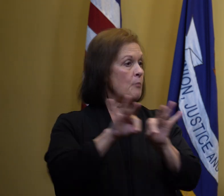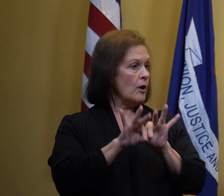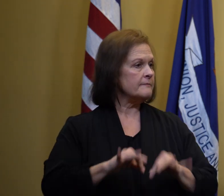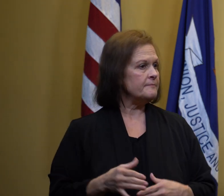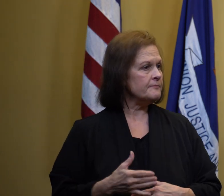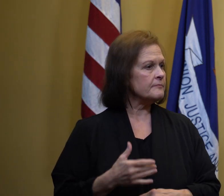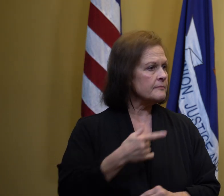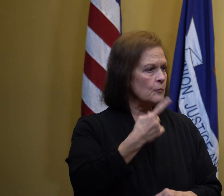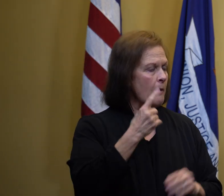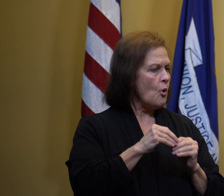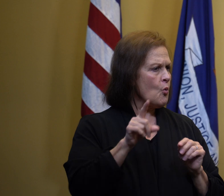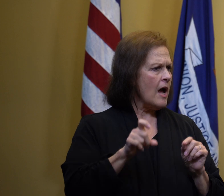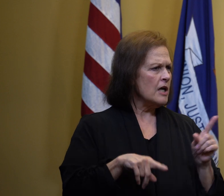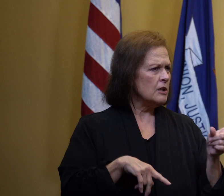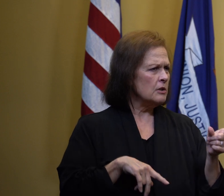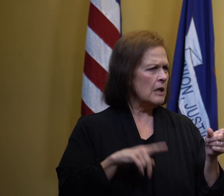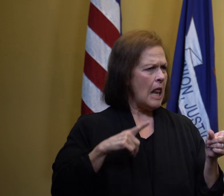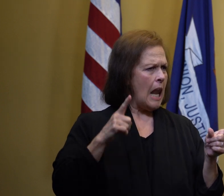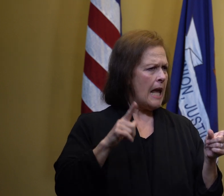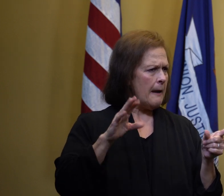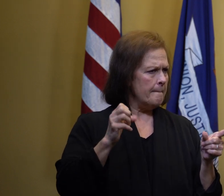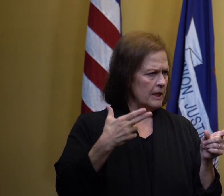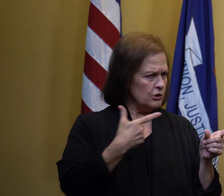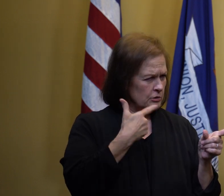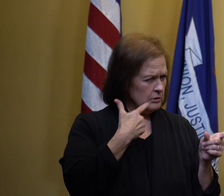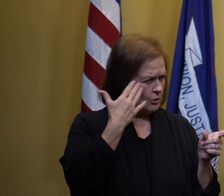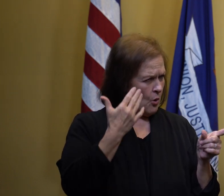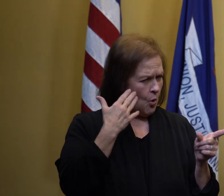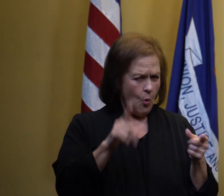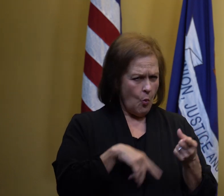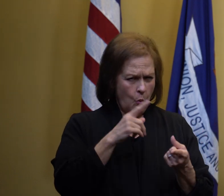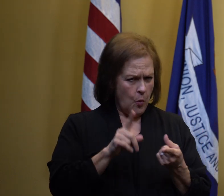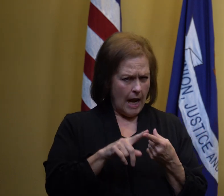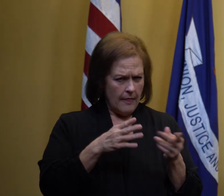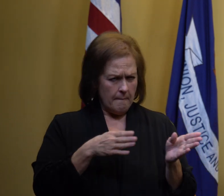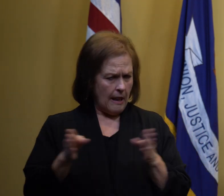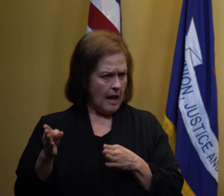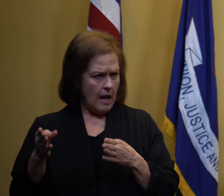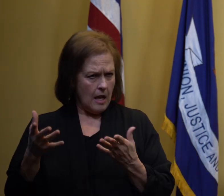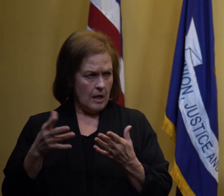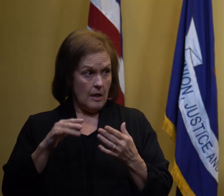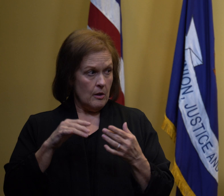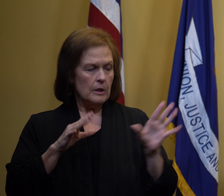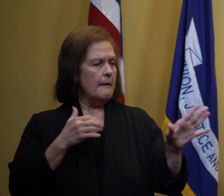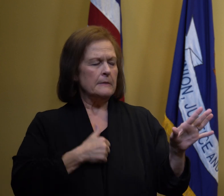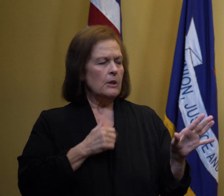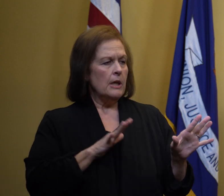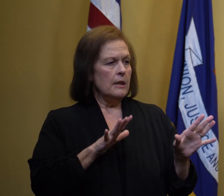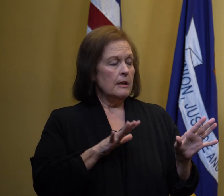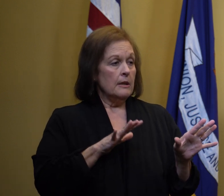Okay, thank you, sir. One more follow-up question. Yes, ma'am. Lincoln Beach, do you have a timeline on that with the master plan? Well, the timeline will begin,